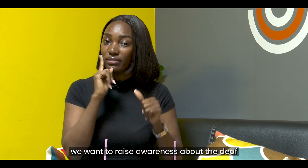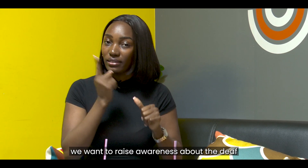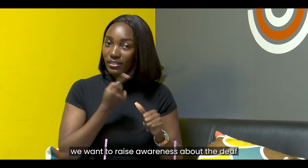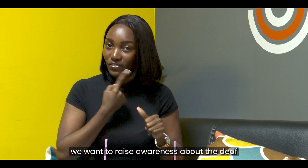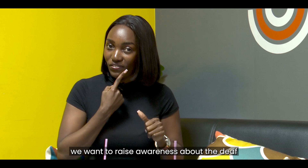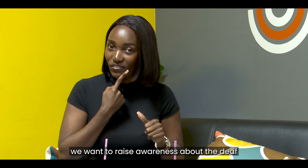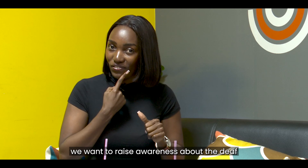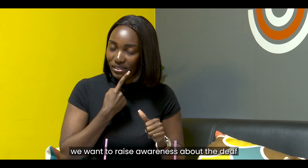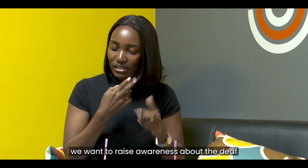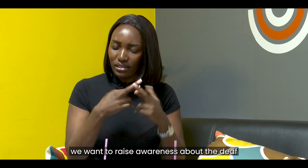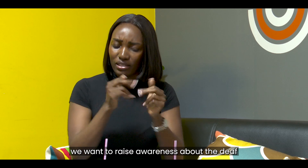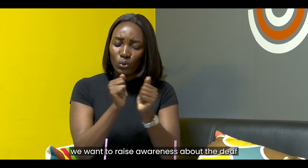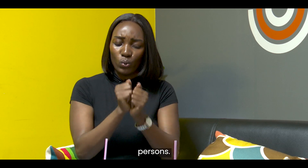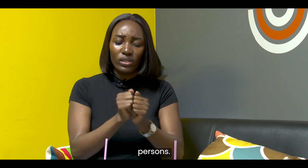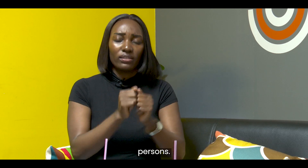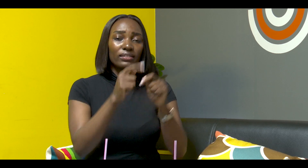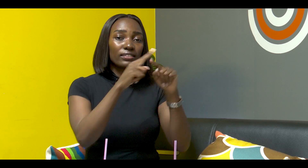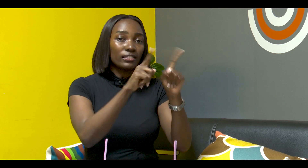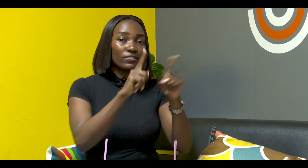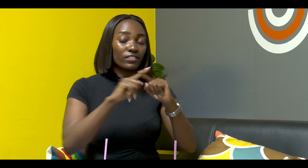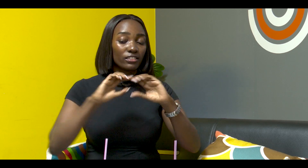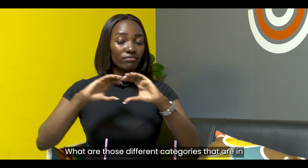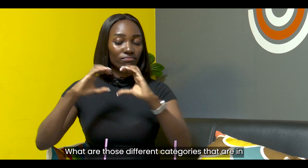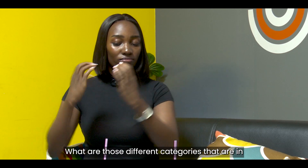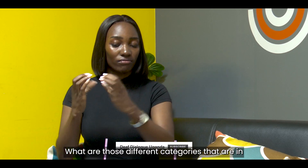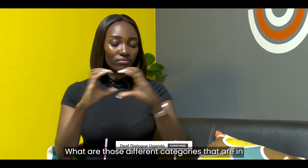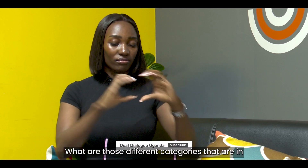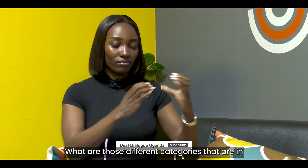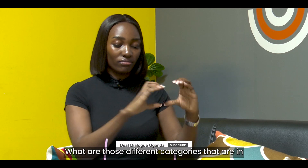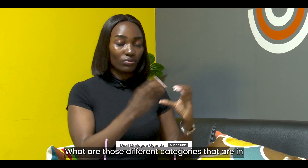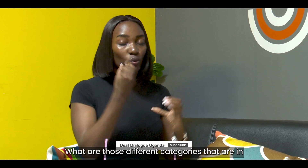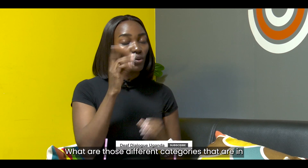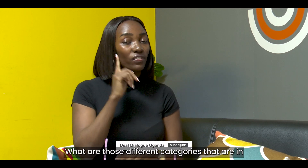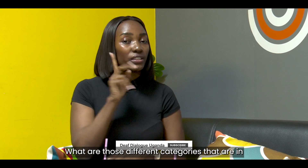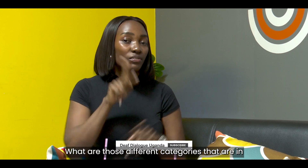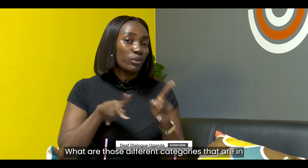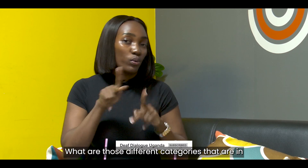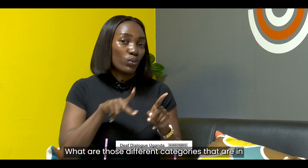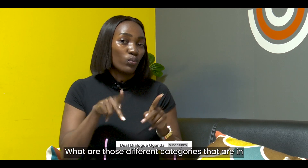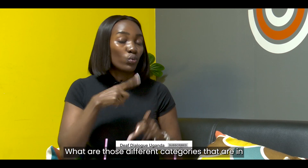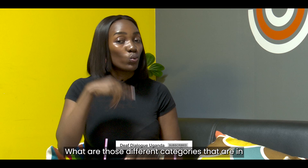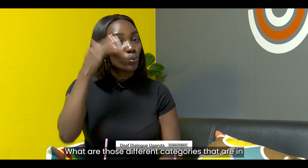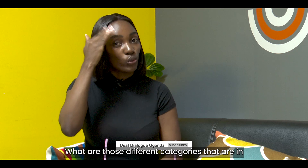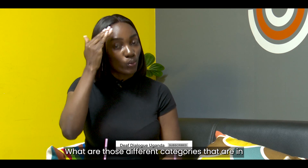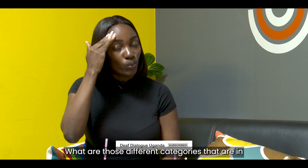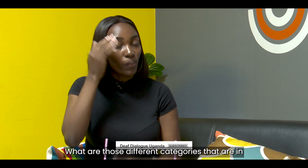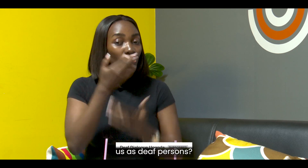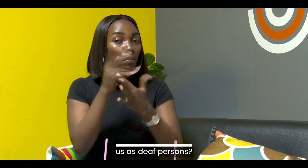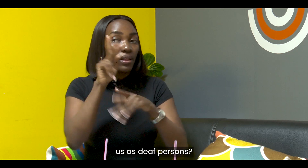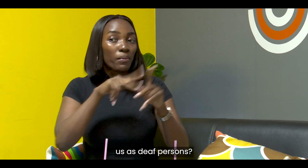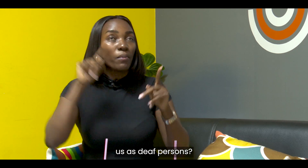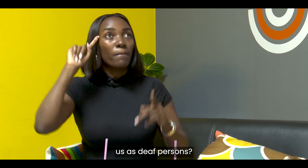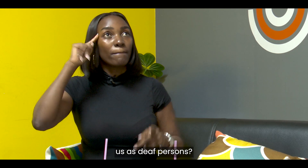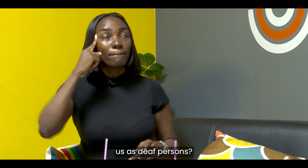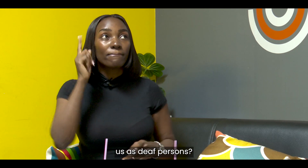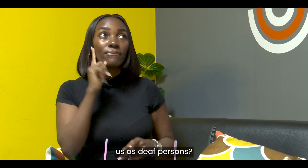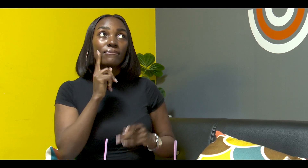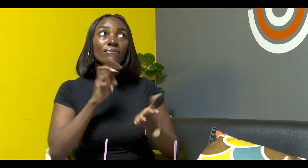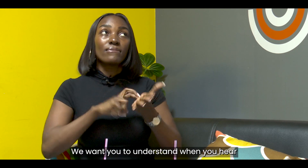awareness about the deaf persons. What are those different categories that are in us as deaf persons? We want you